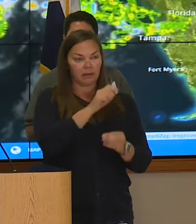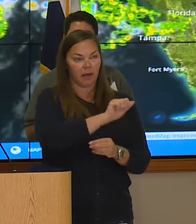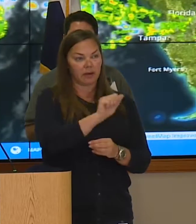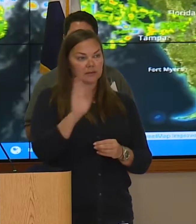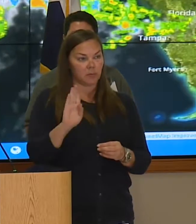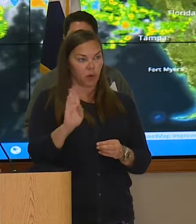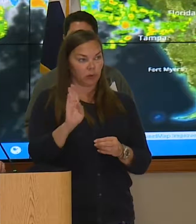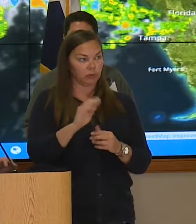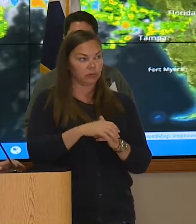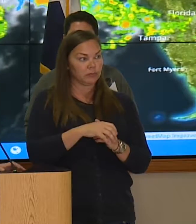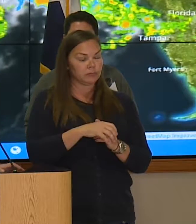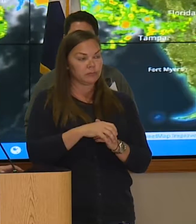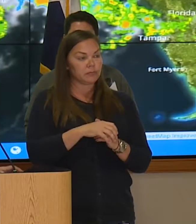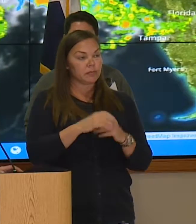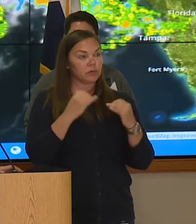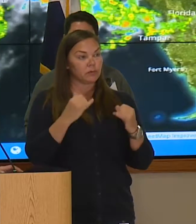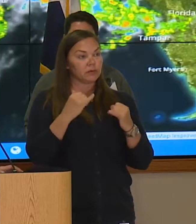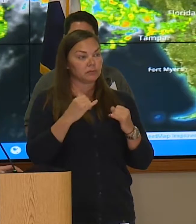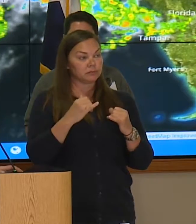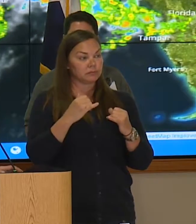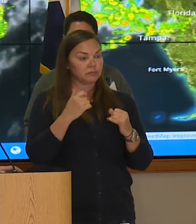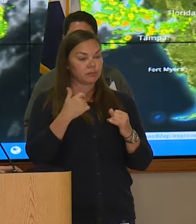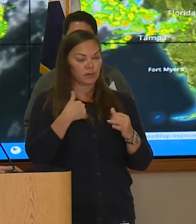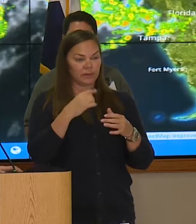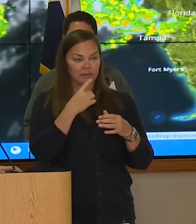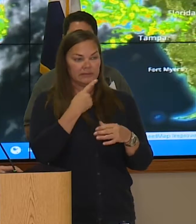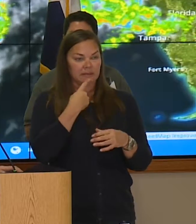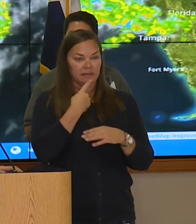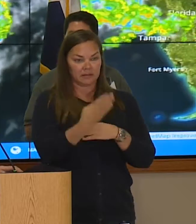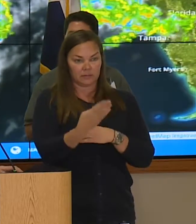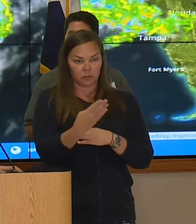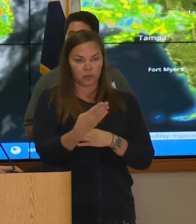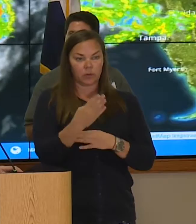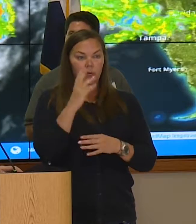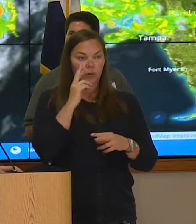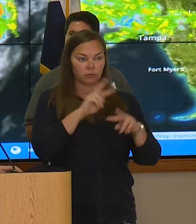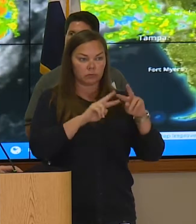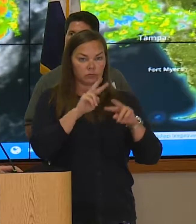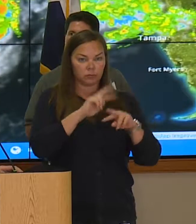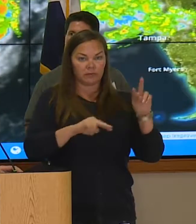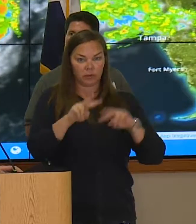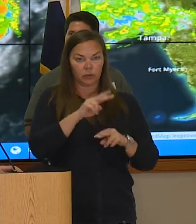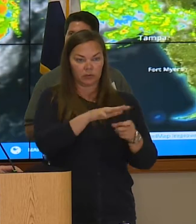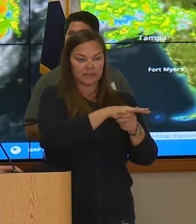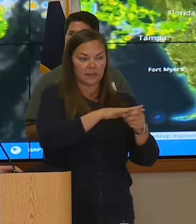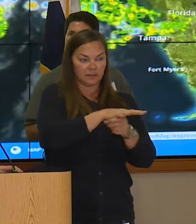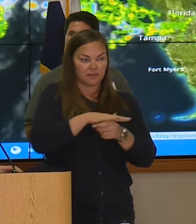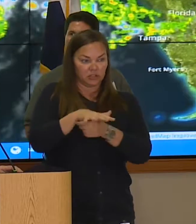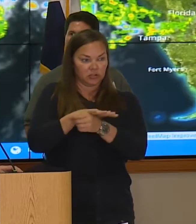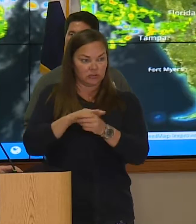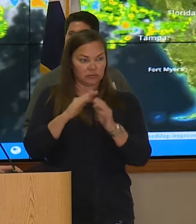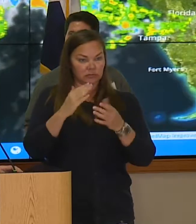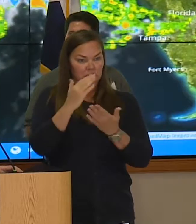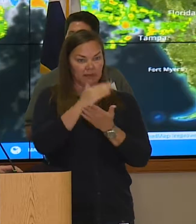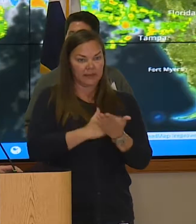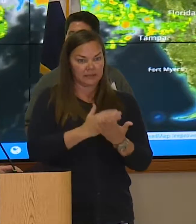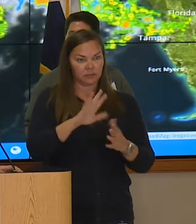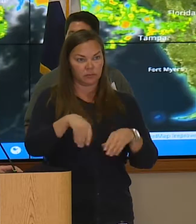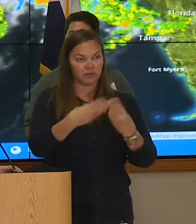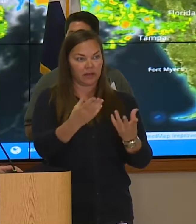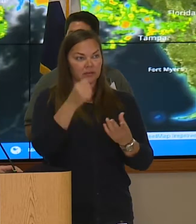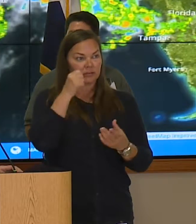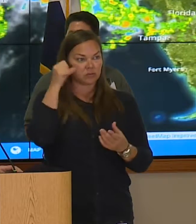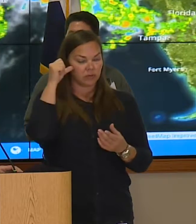situation. At this time, we had mentioned this morning that we were going to review the subdivision list that were provided